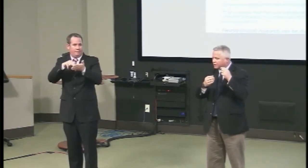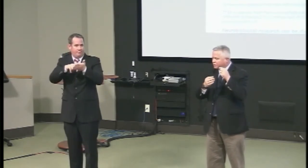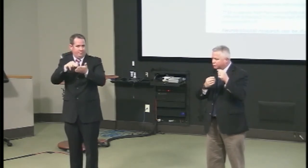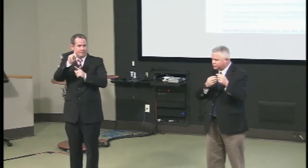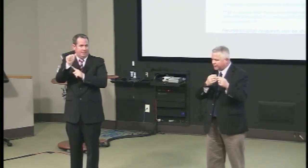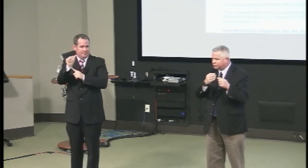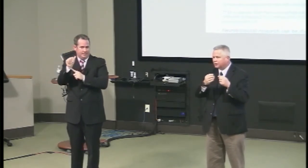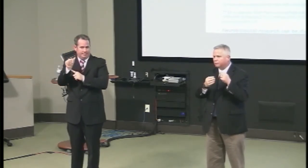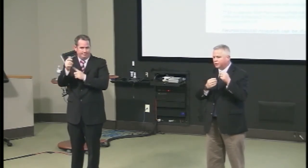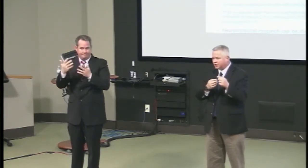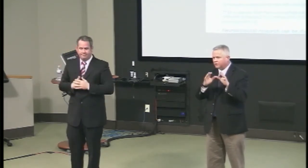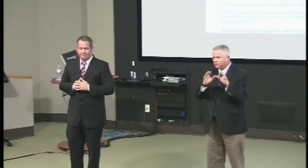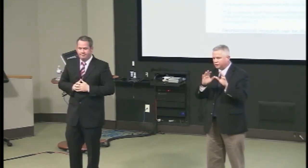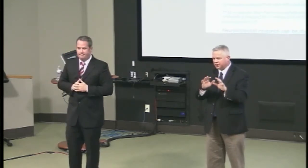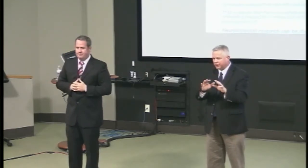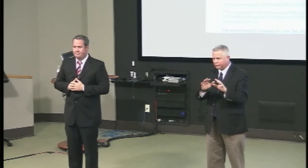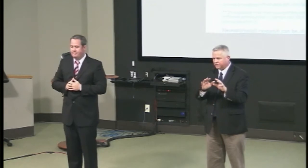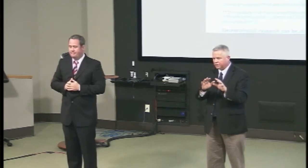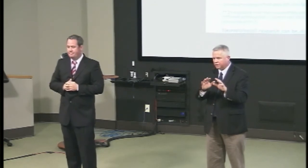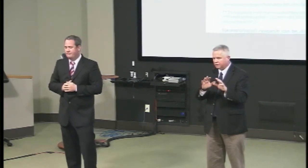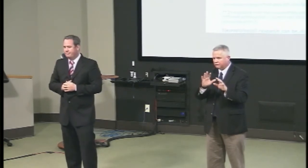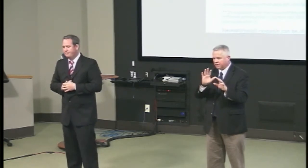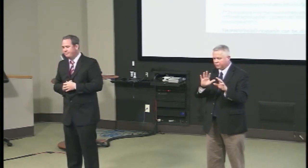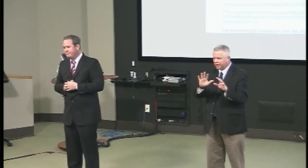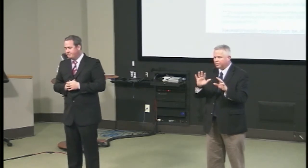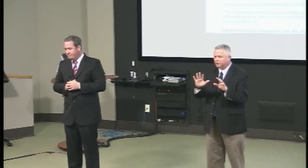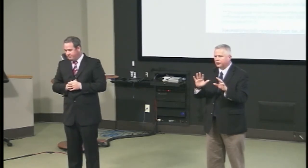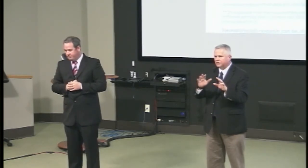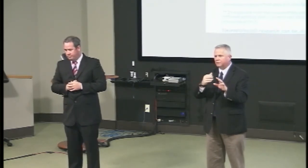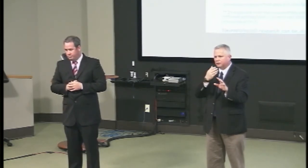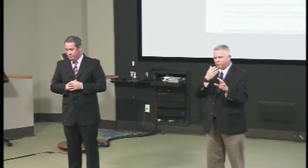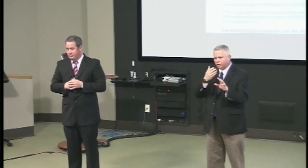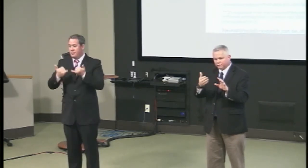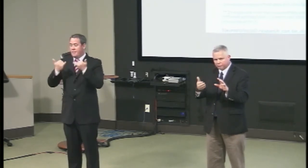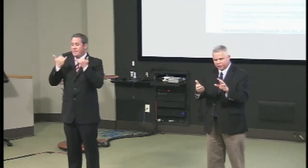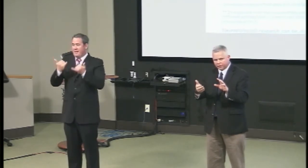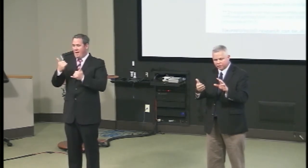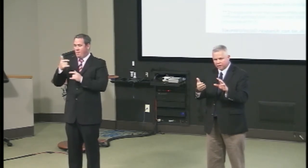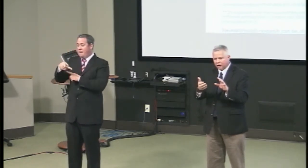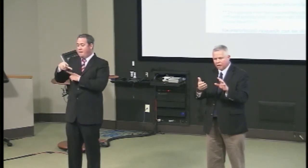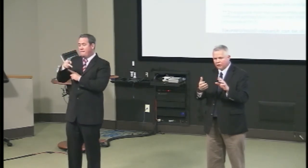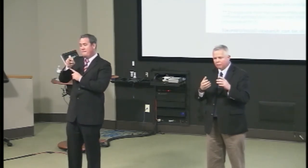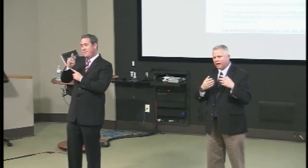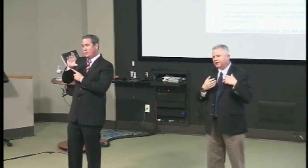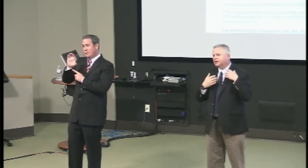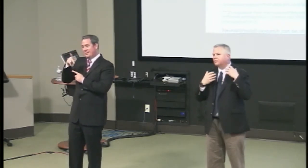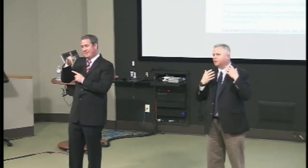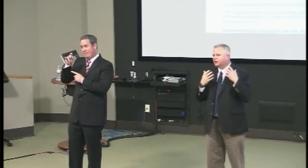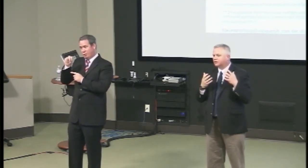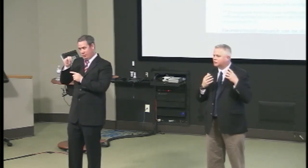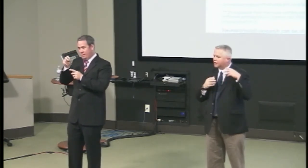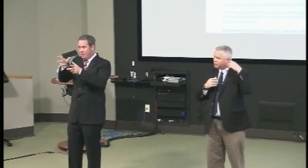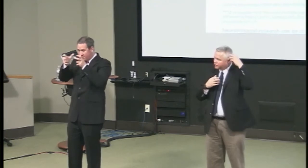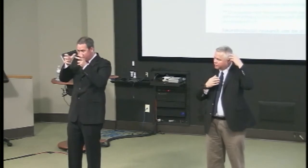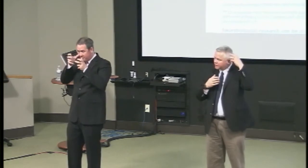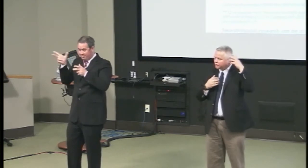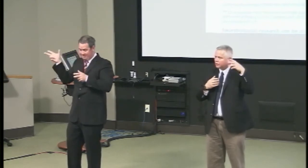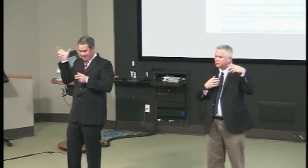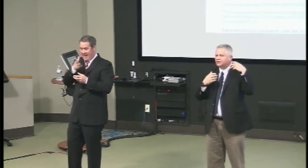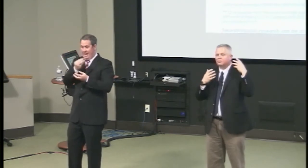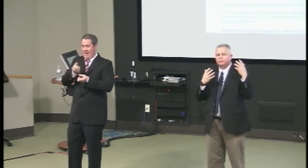in perception and production themselves, and we can't underestimate the role of production, might be associated